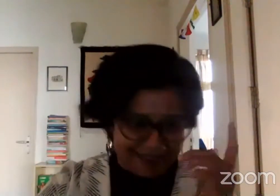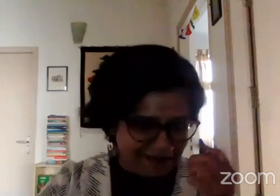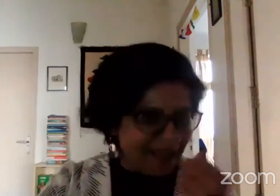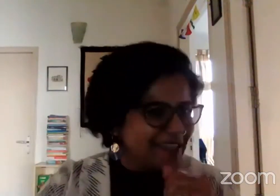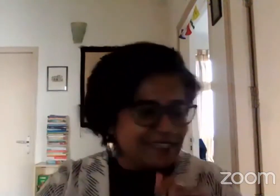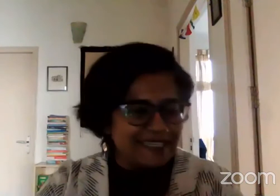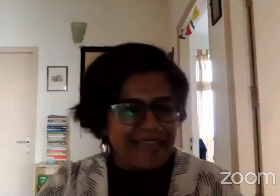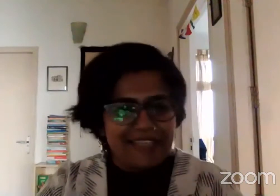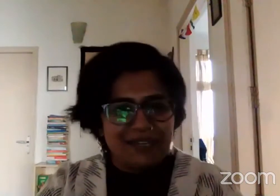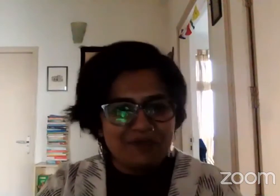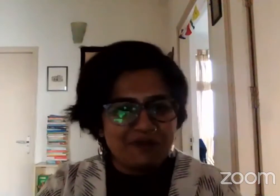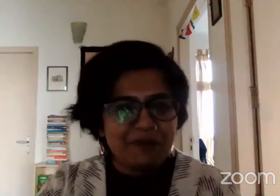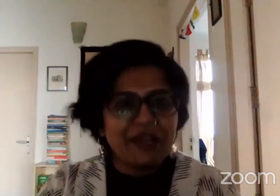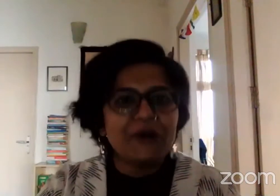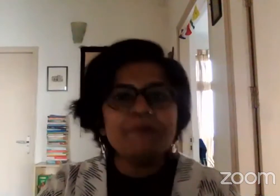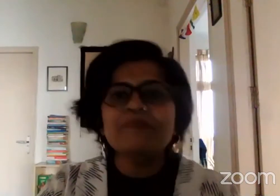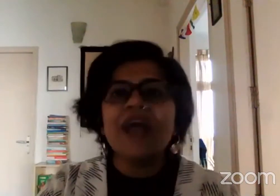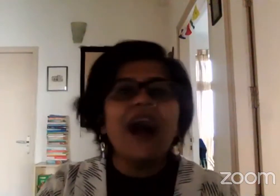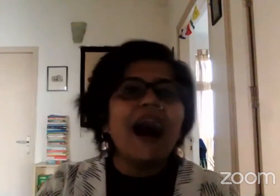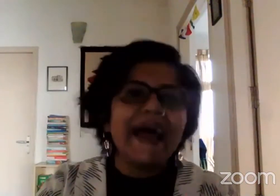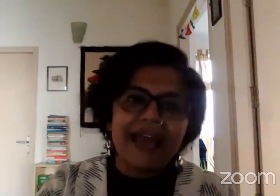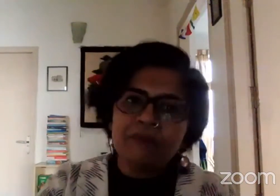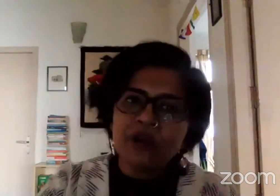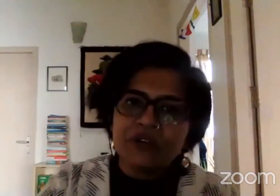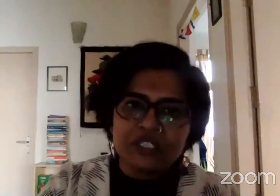whoever, just an attempt would be good.